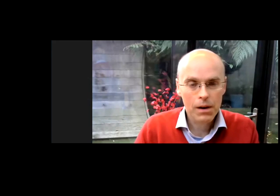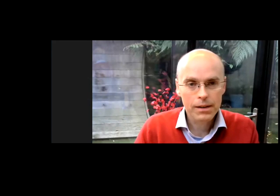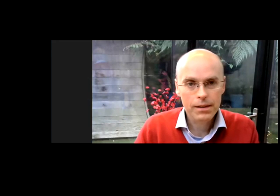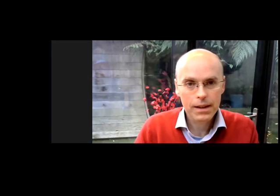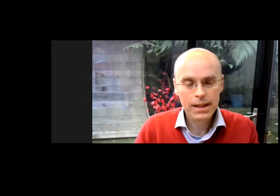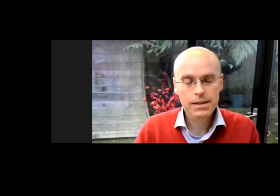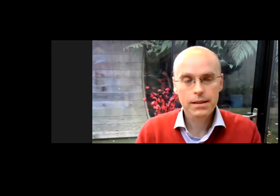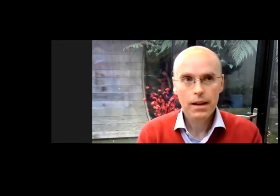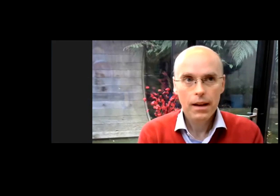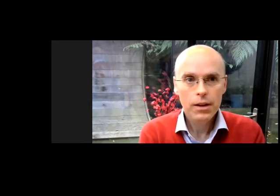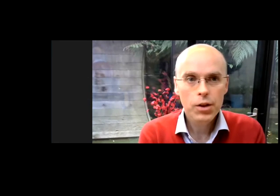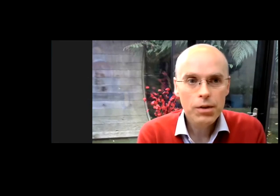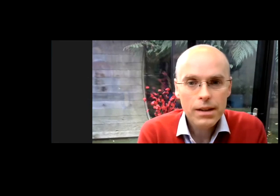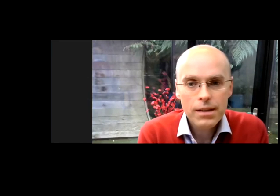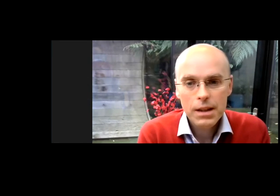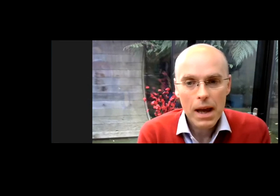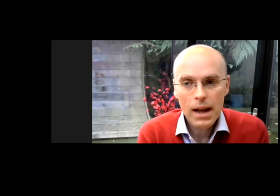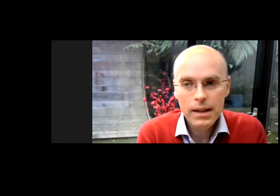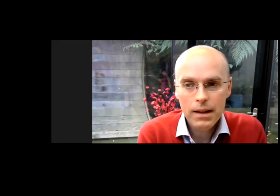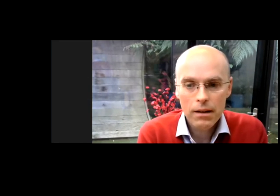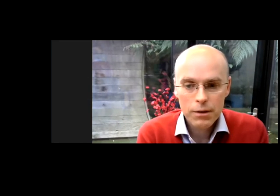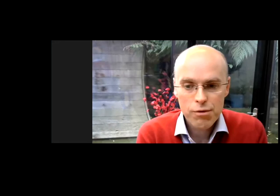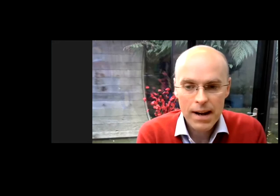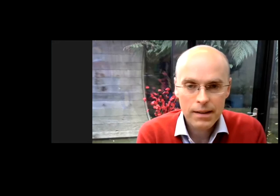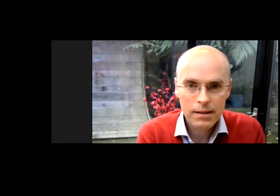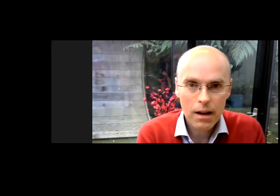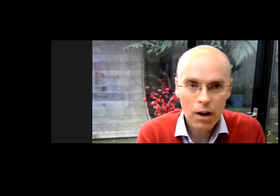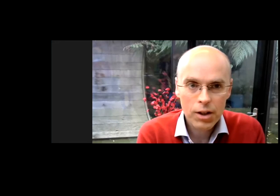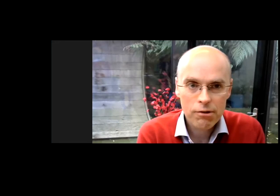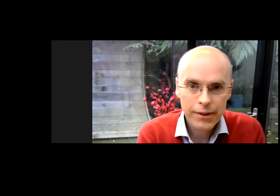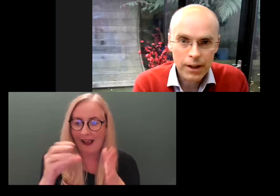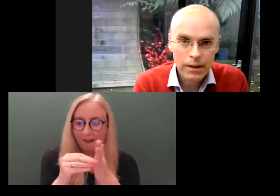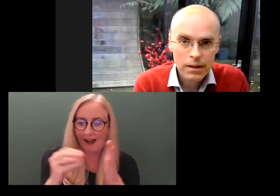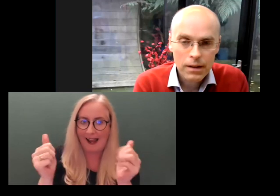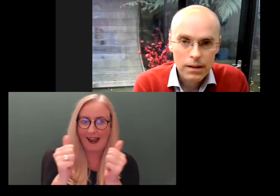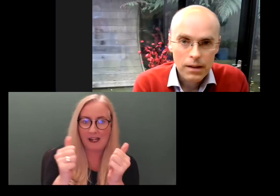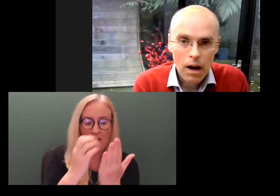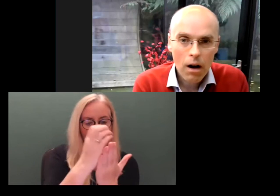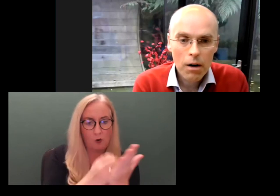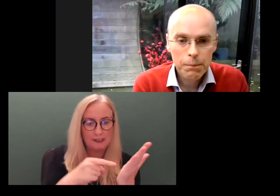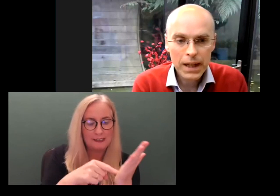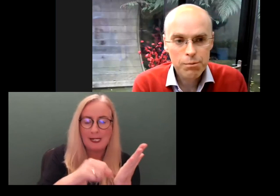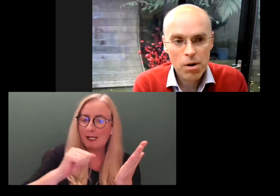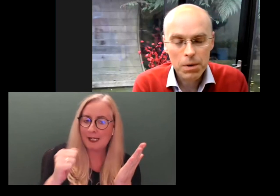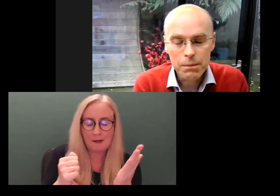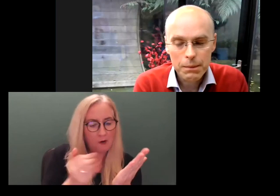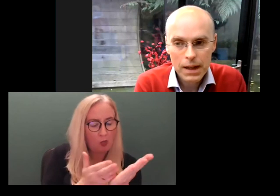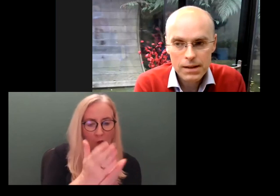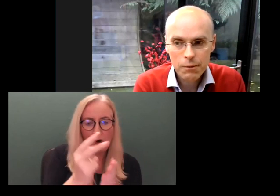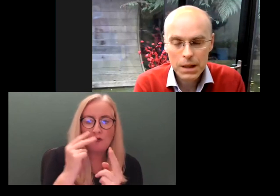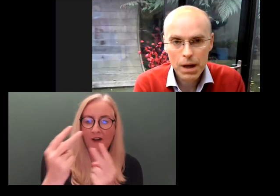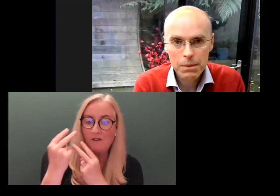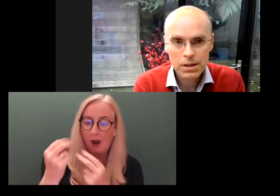in mind is you need to keep any code of practice under review. Our big problem